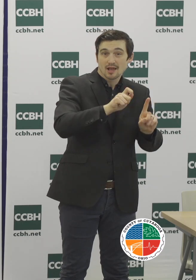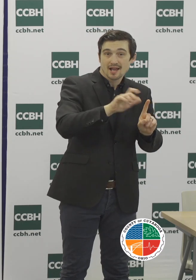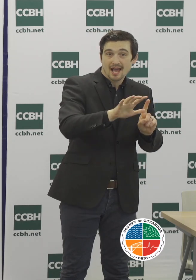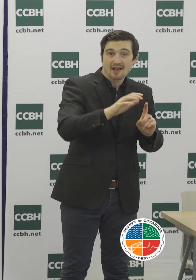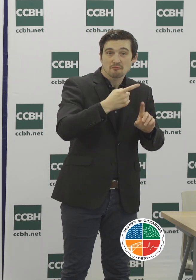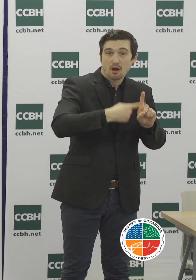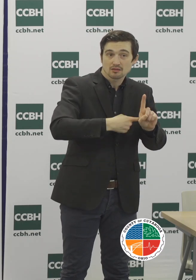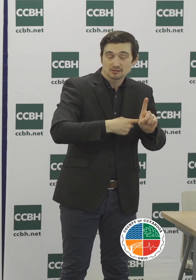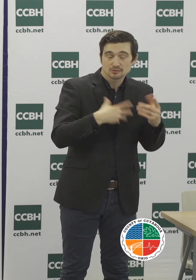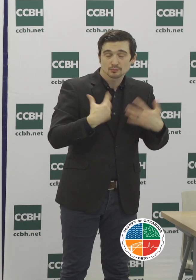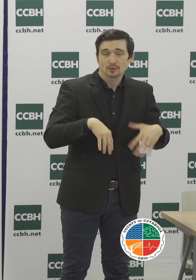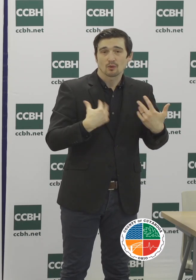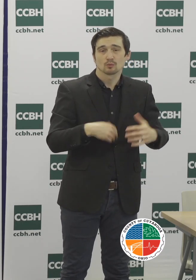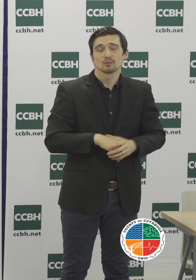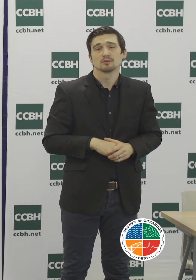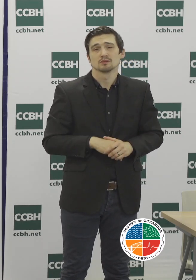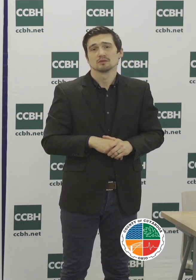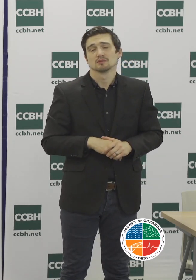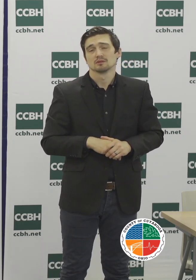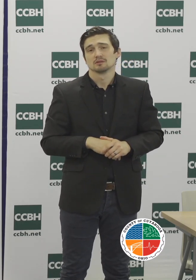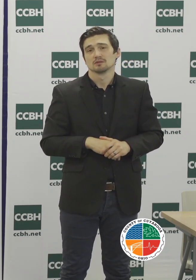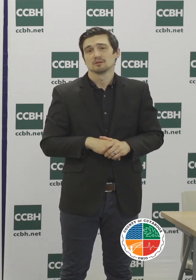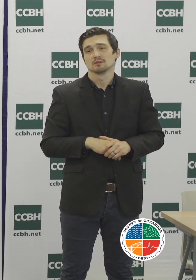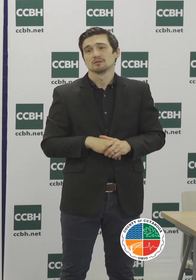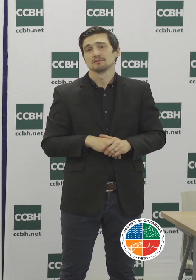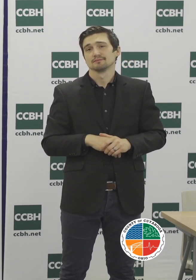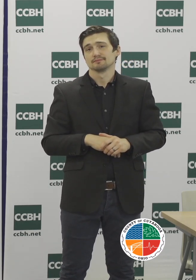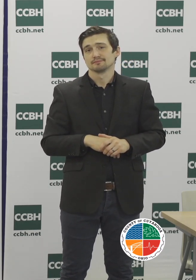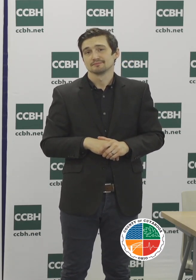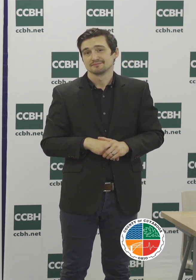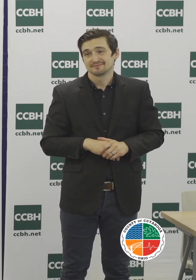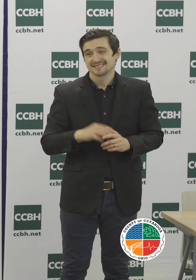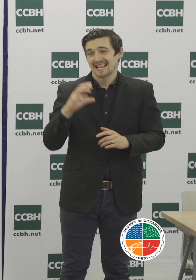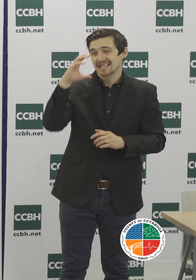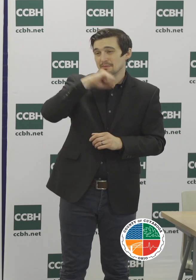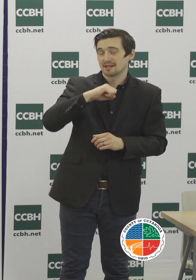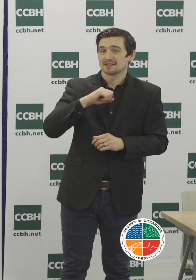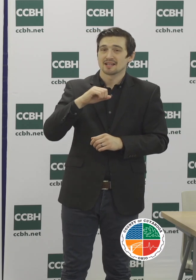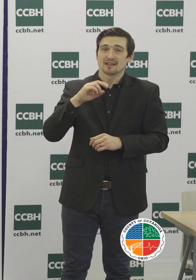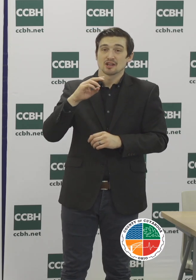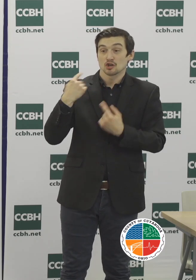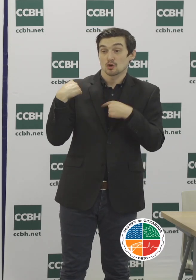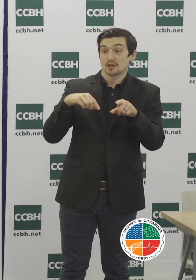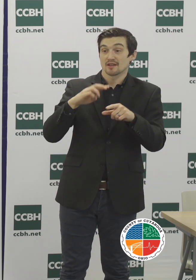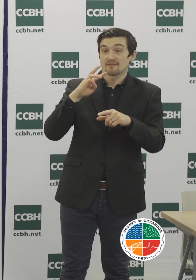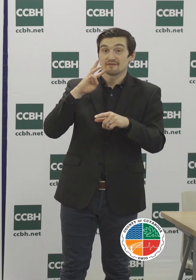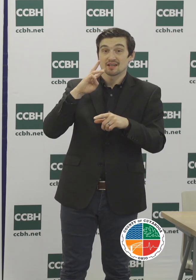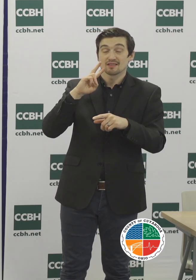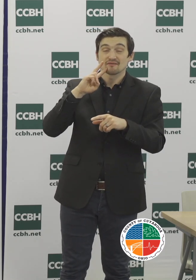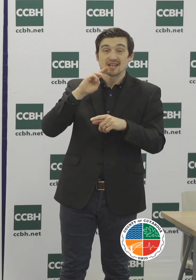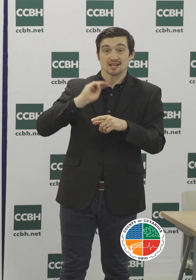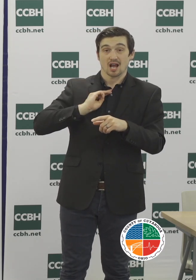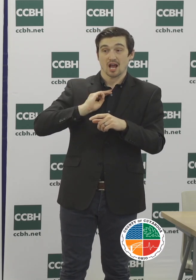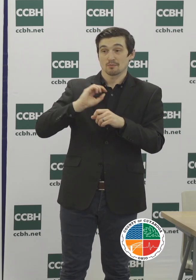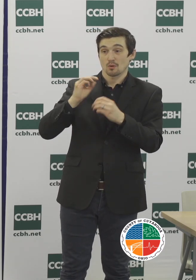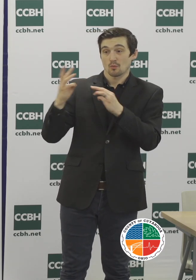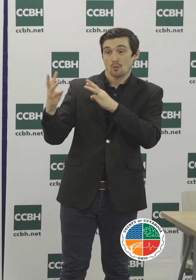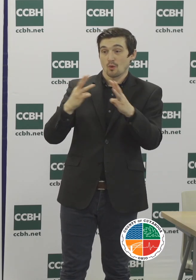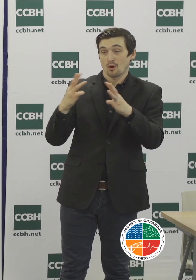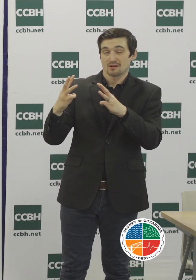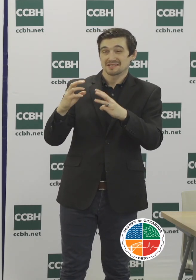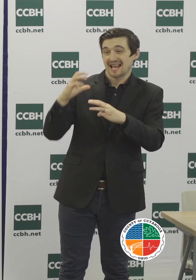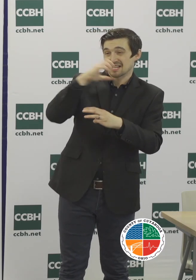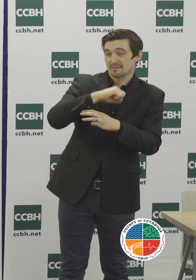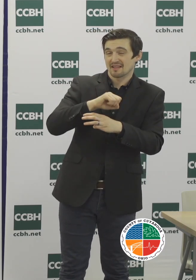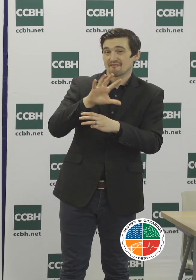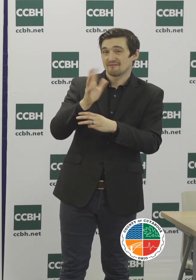For reference, an estimated 58,000 people died during the Vietnam War. Please keep in mind that friends and family have